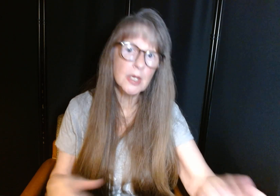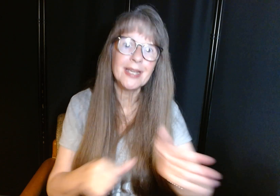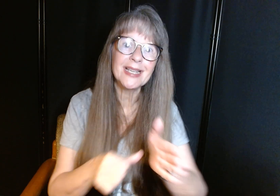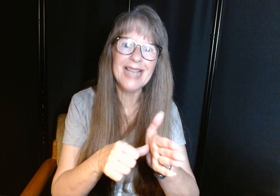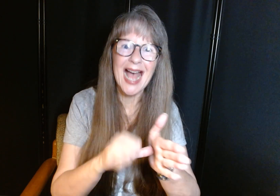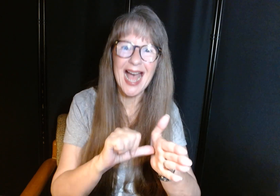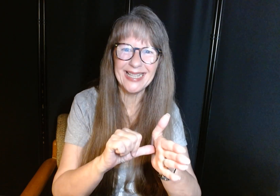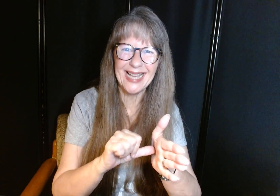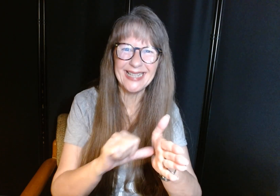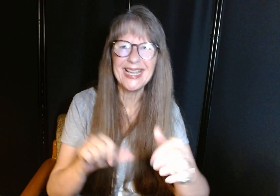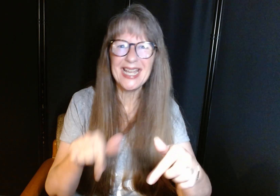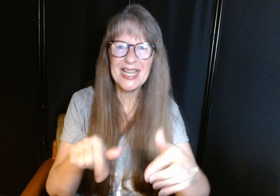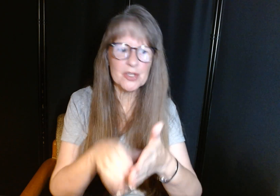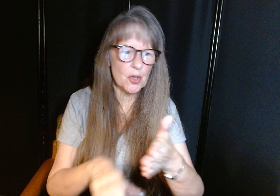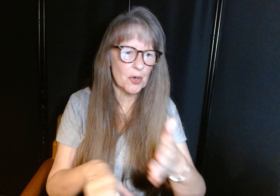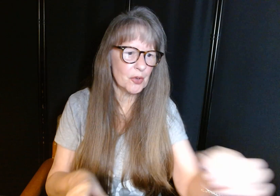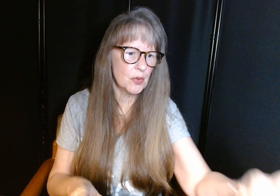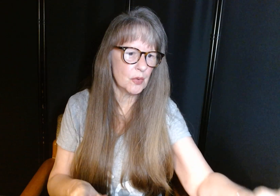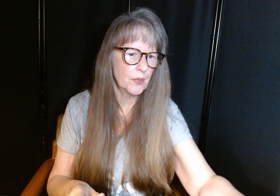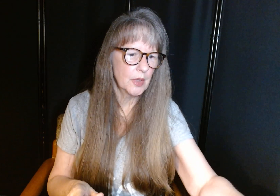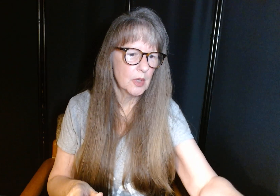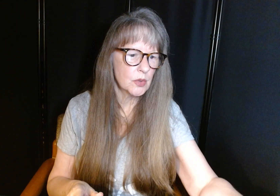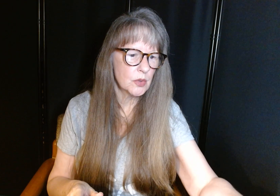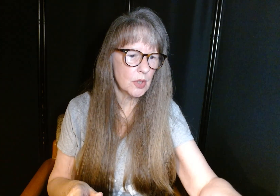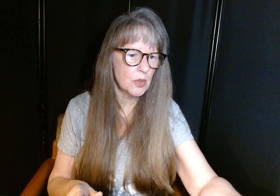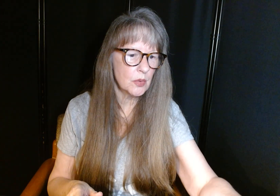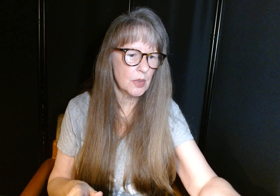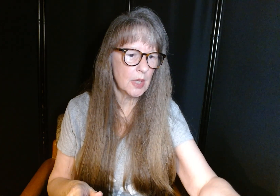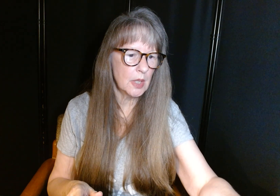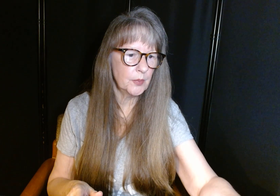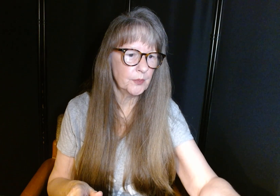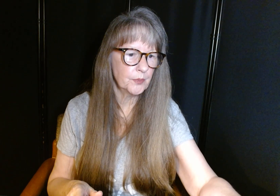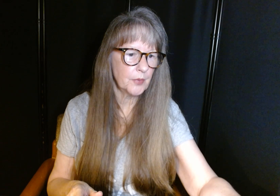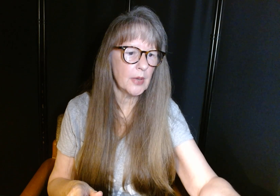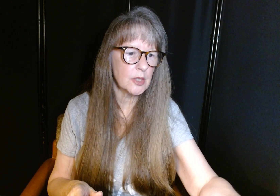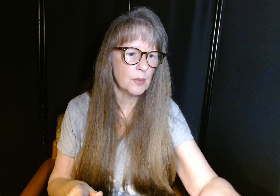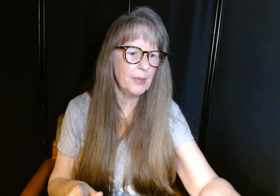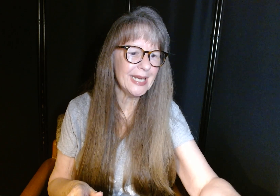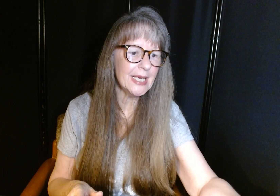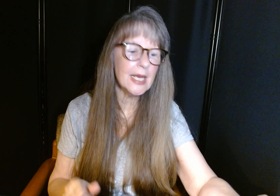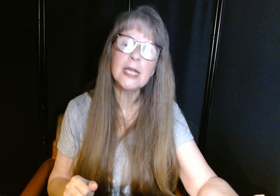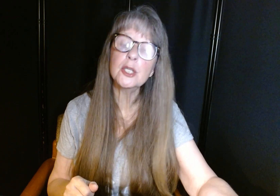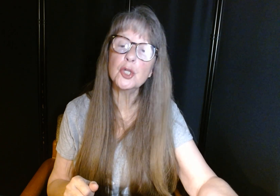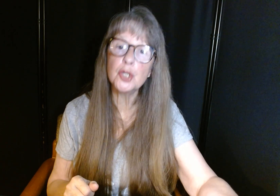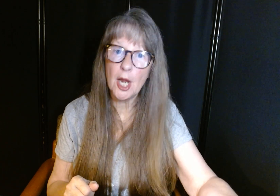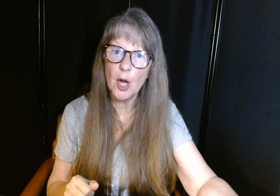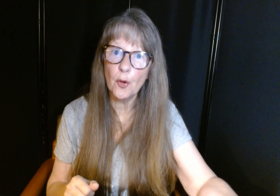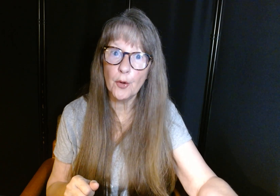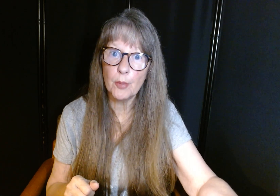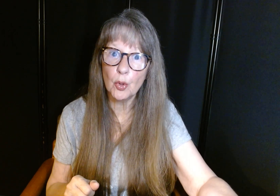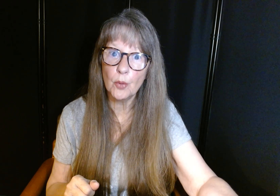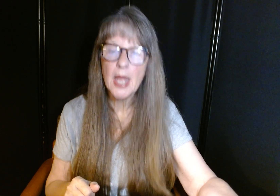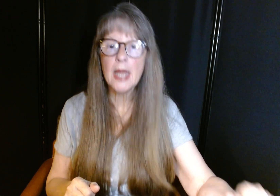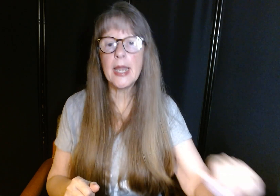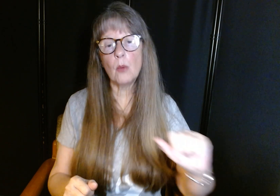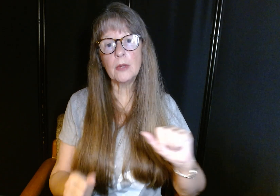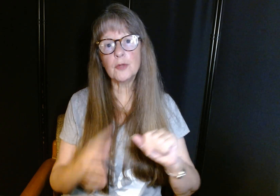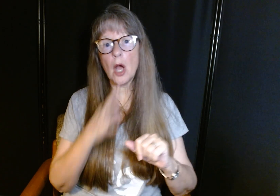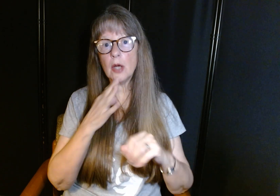to highlight in this article. So, oh yes, be charitable. Now, we've talked